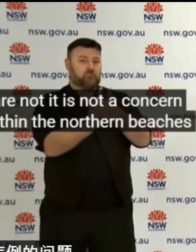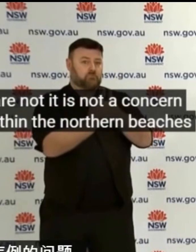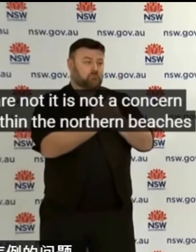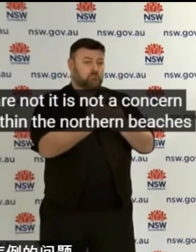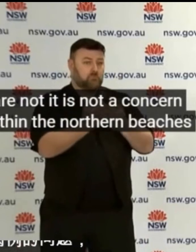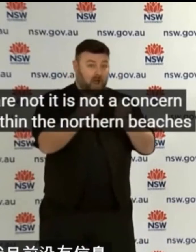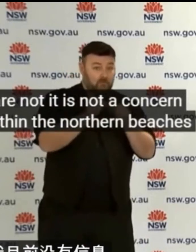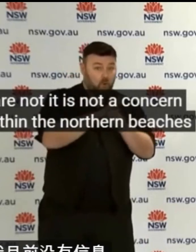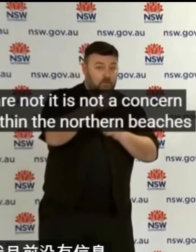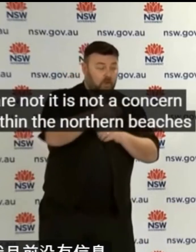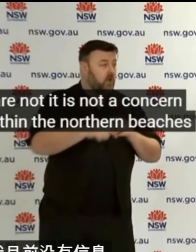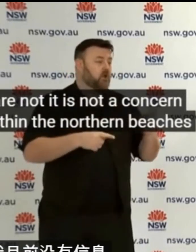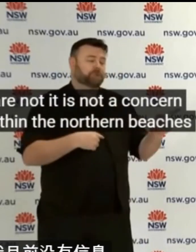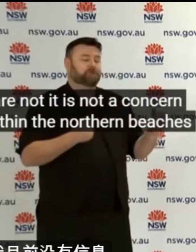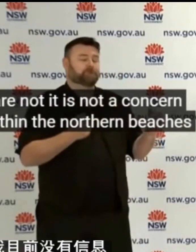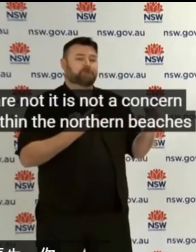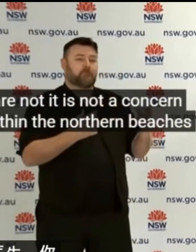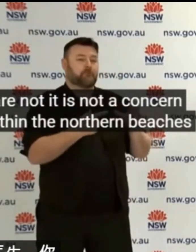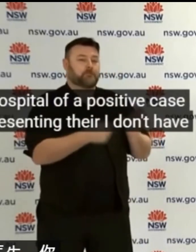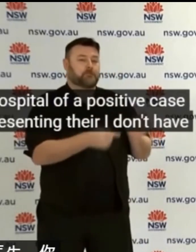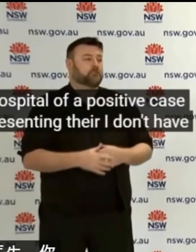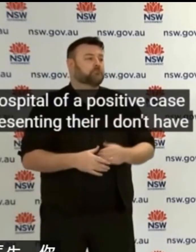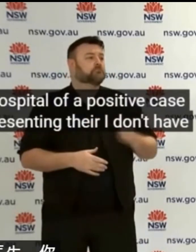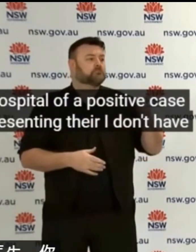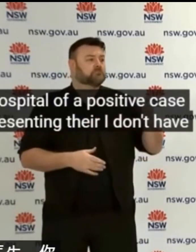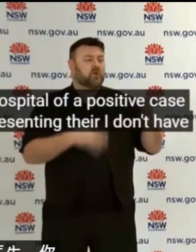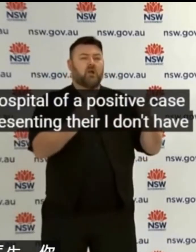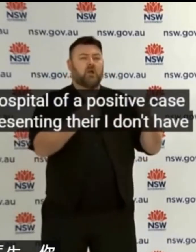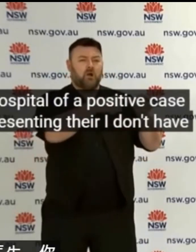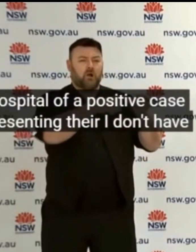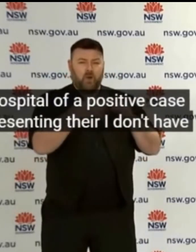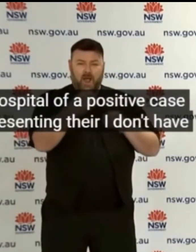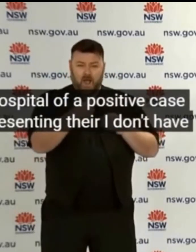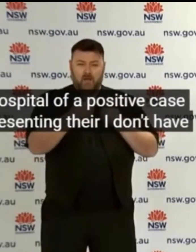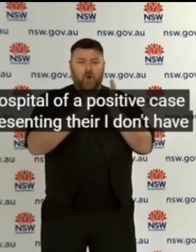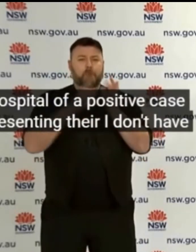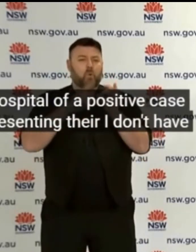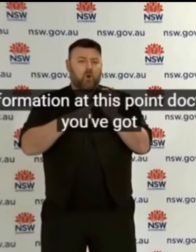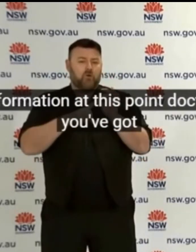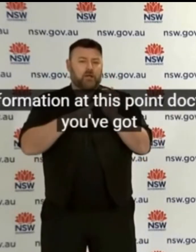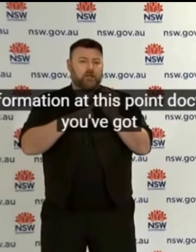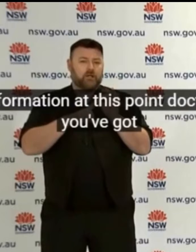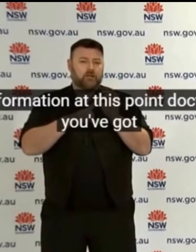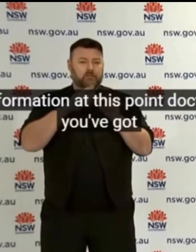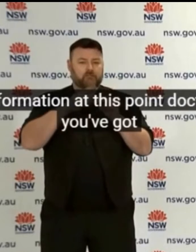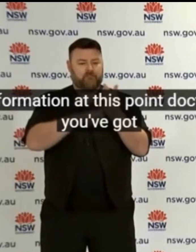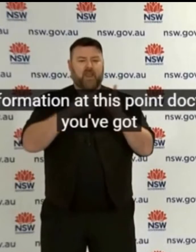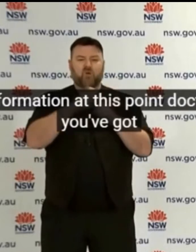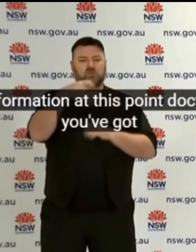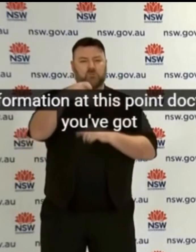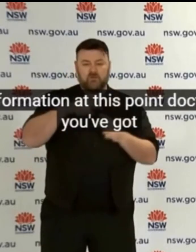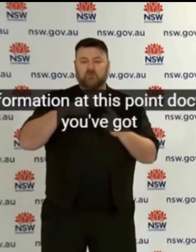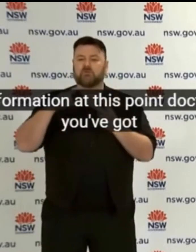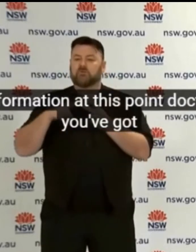at this point. Doctor, you've got vaccination hubs at Macquarie Fields, Homebush, and you've mentioned Penrith. Is